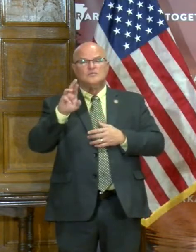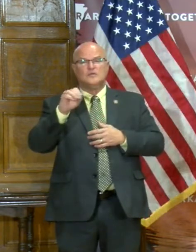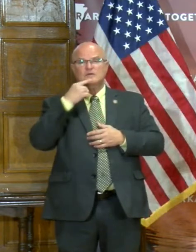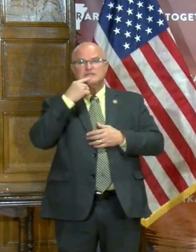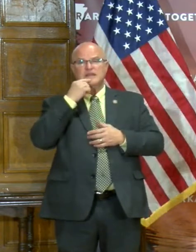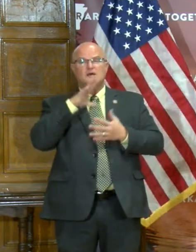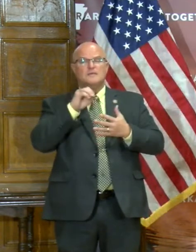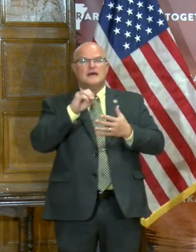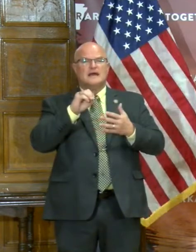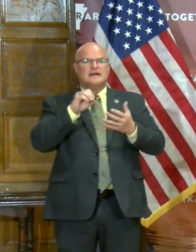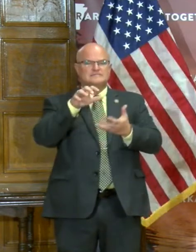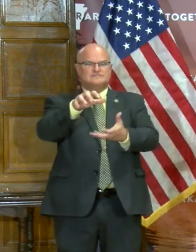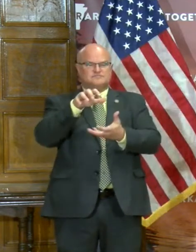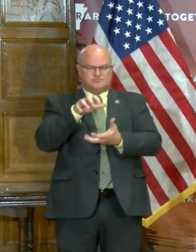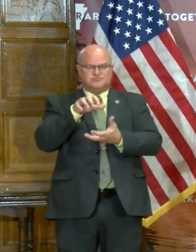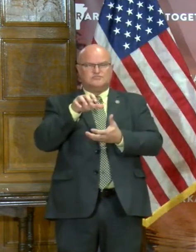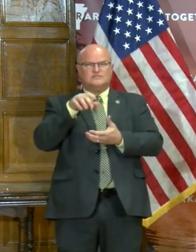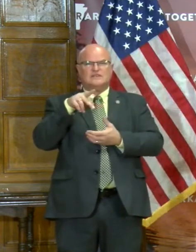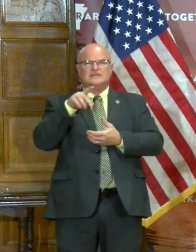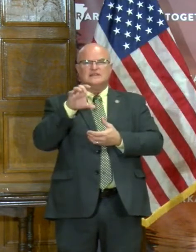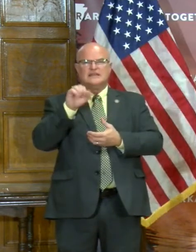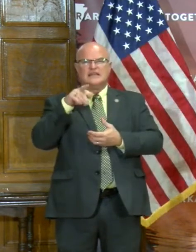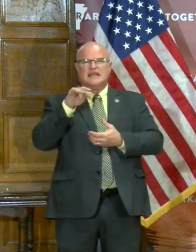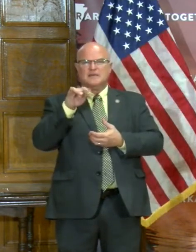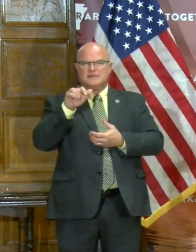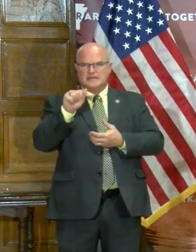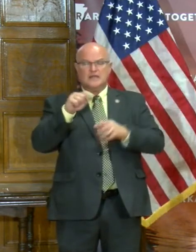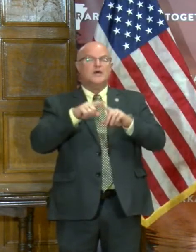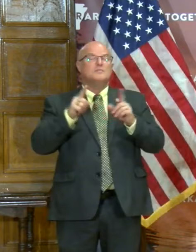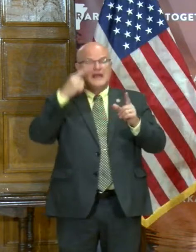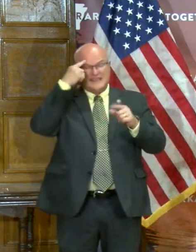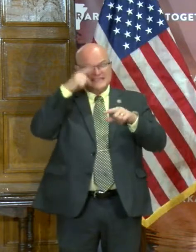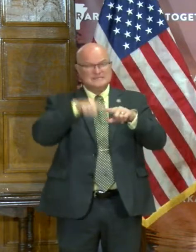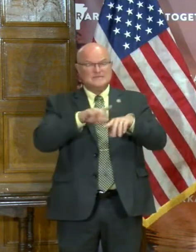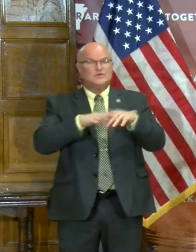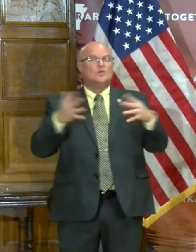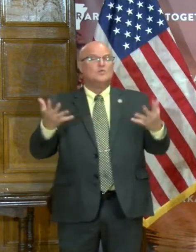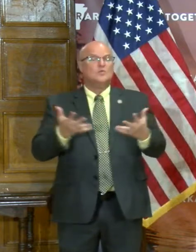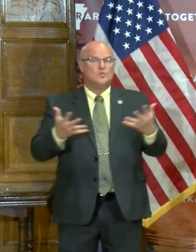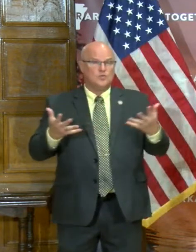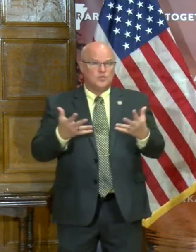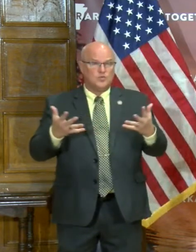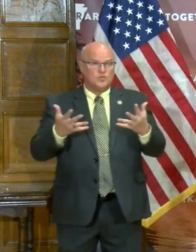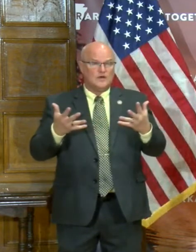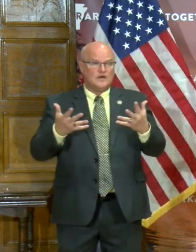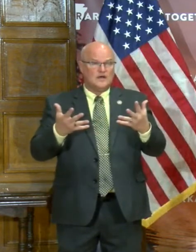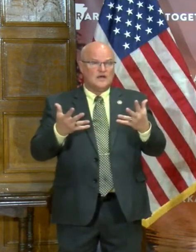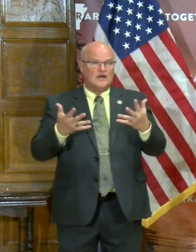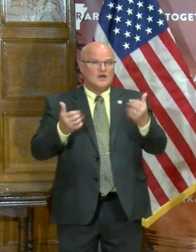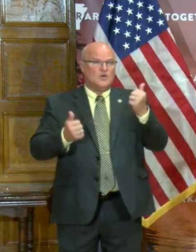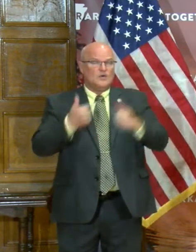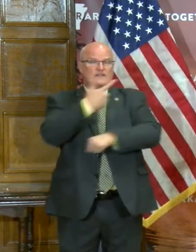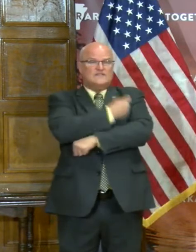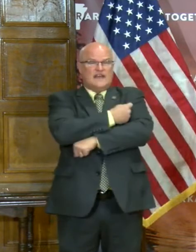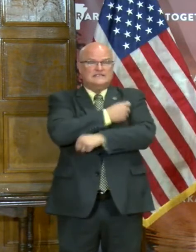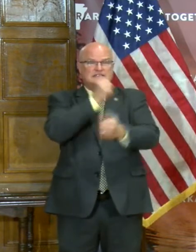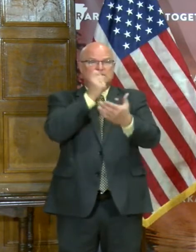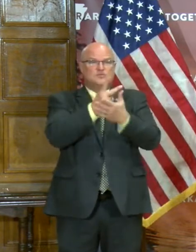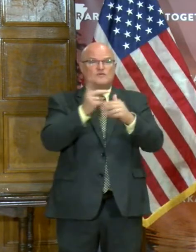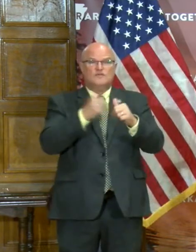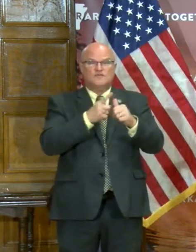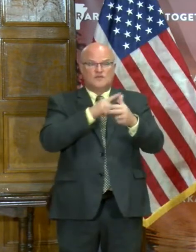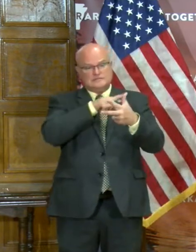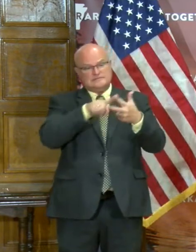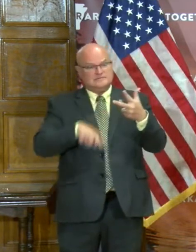be by per capita, but I think it depends first on what is the, which vaccine gets the approval